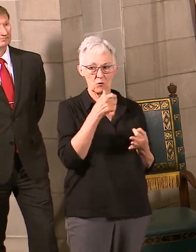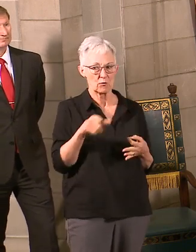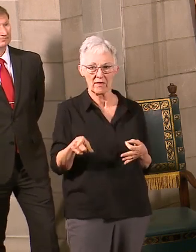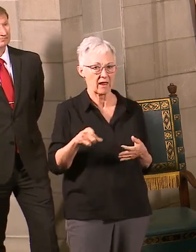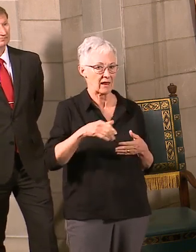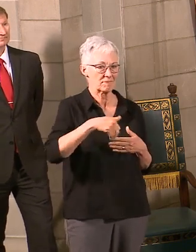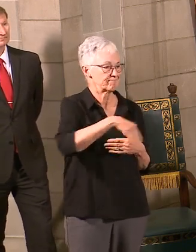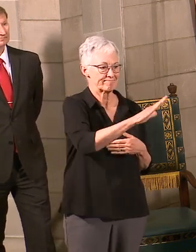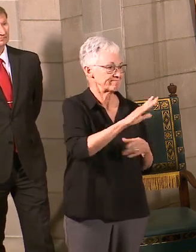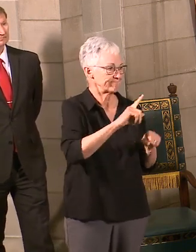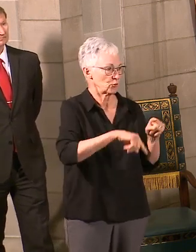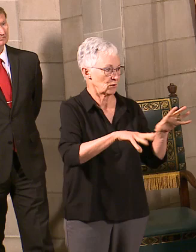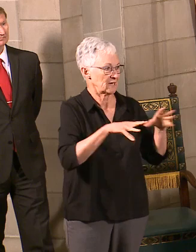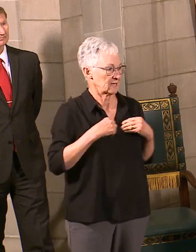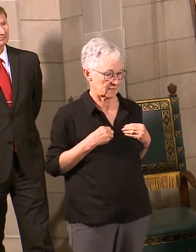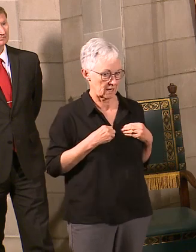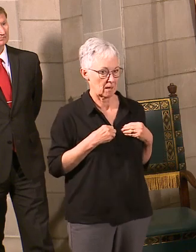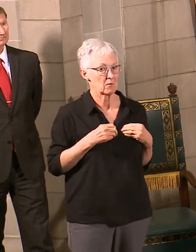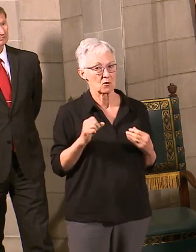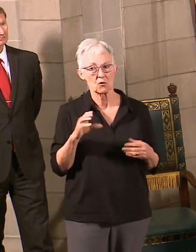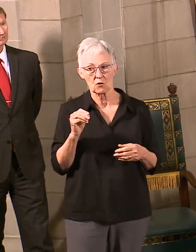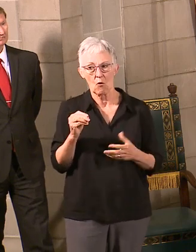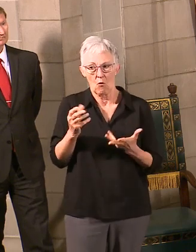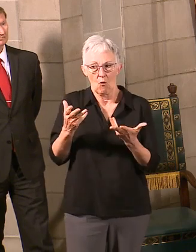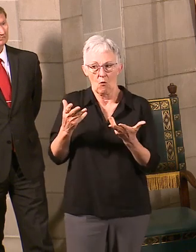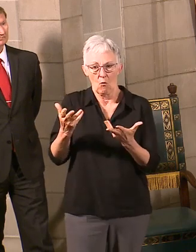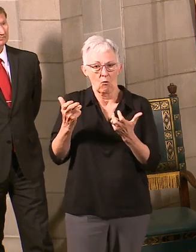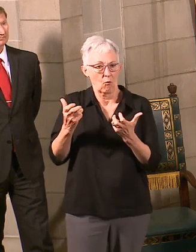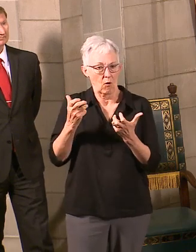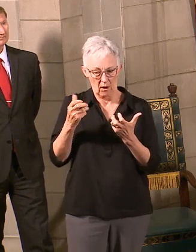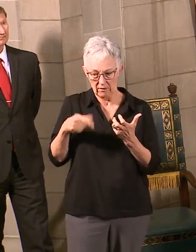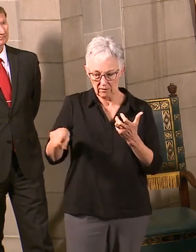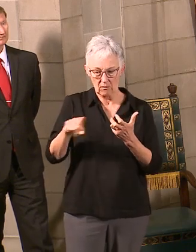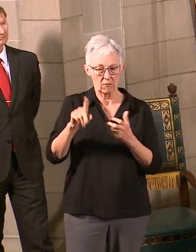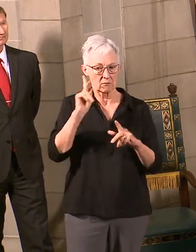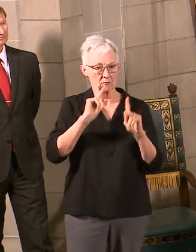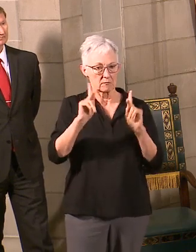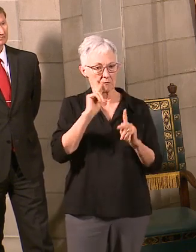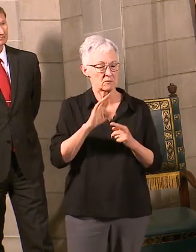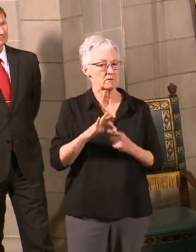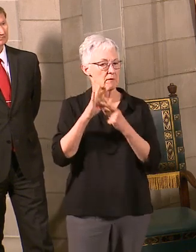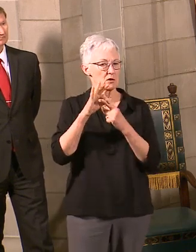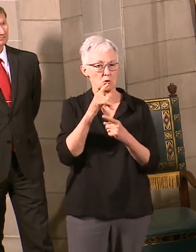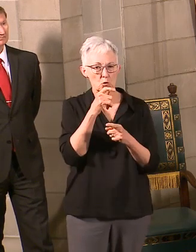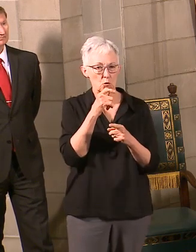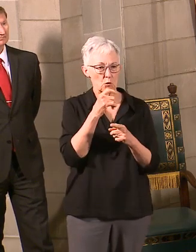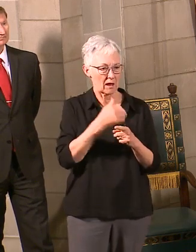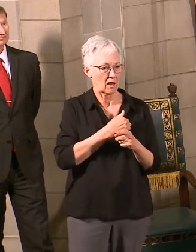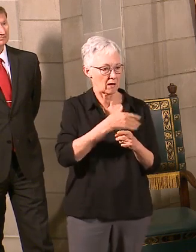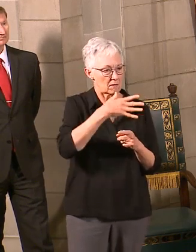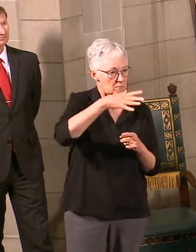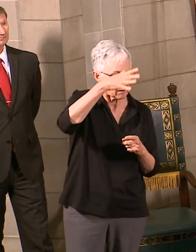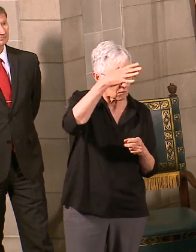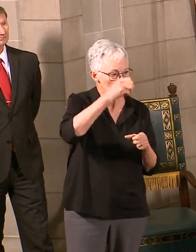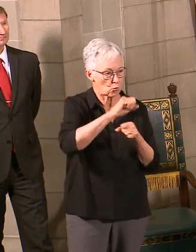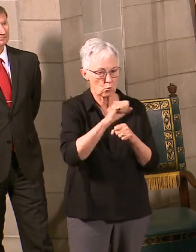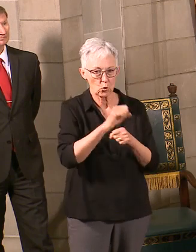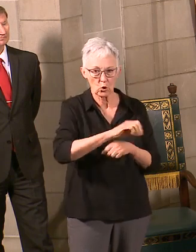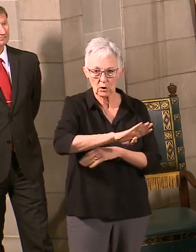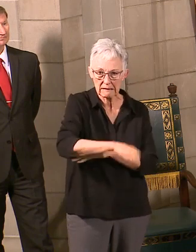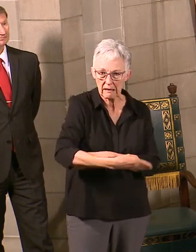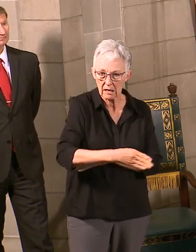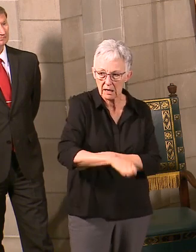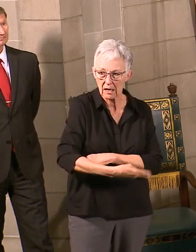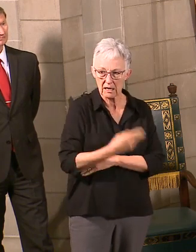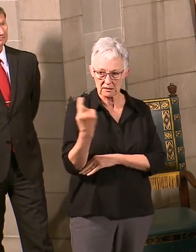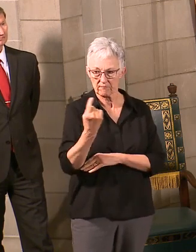be able to provide in-home daycare for those families who maybe have a third shift or something like that. But again, really working to try and make sure